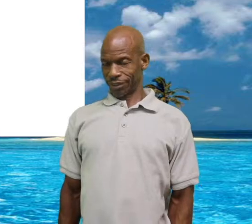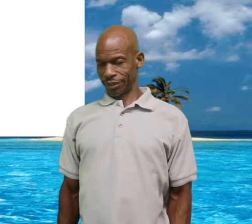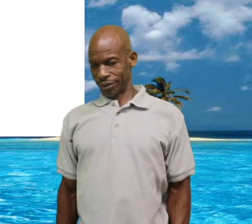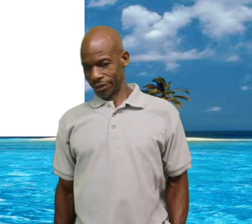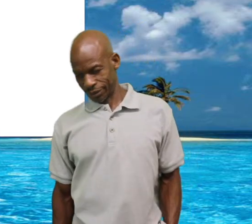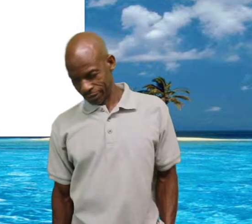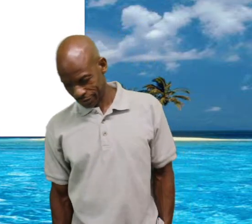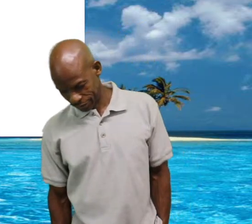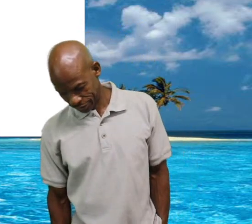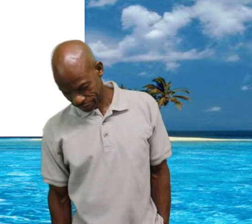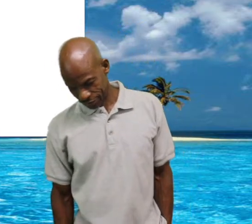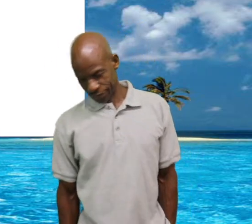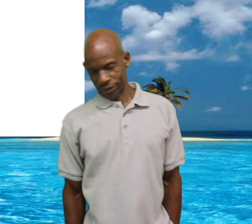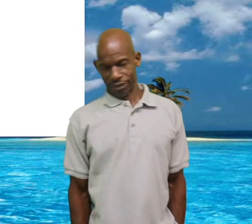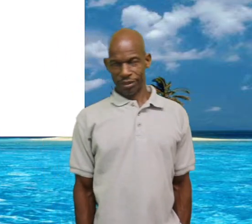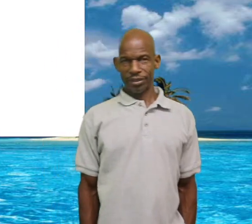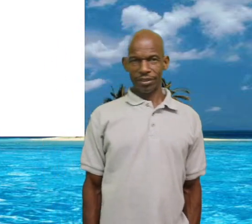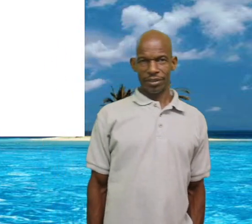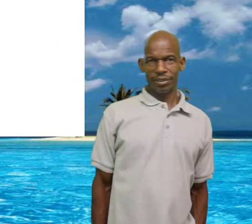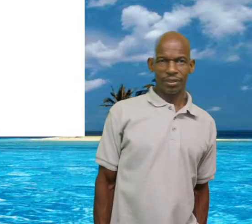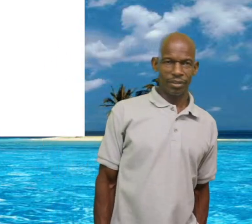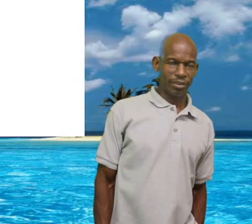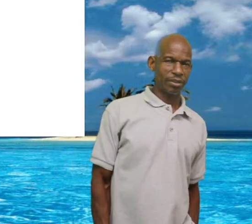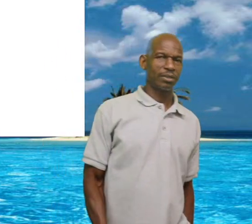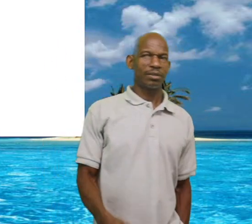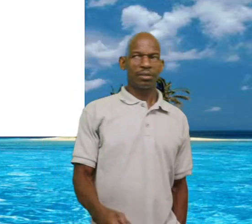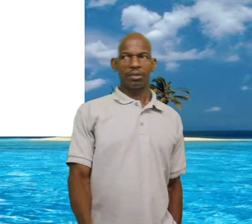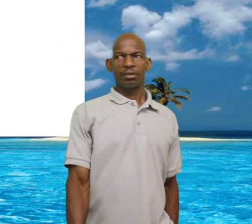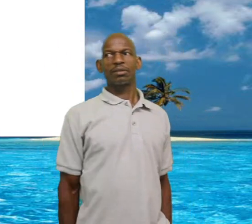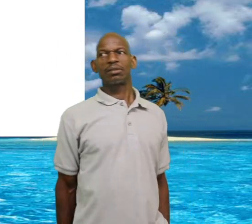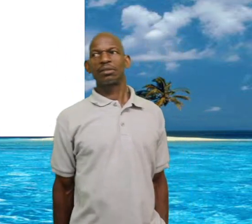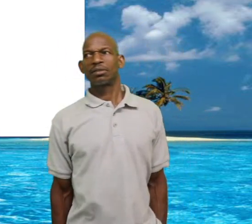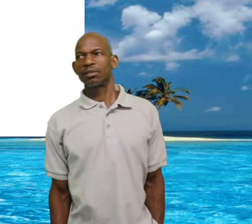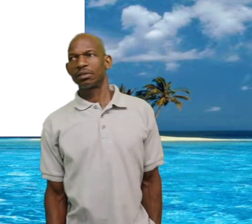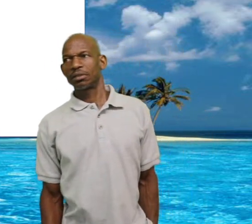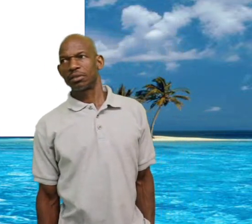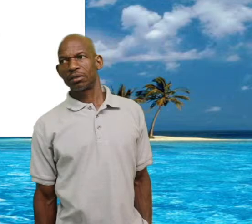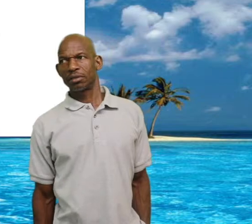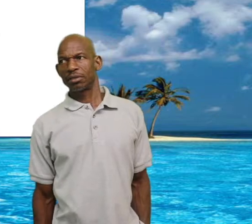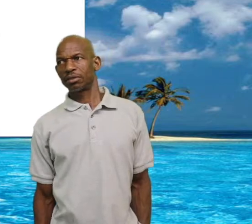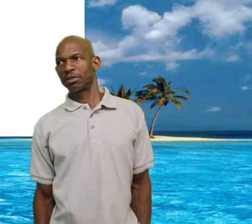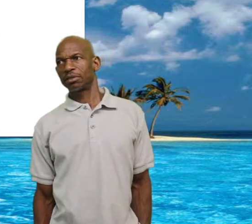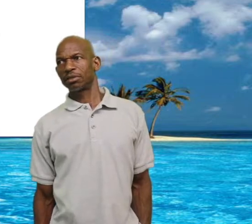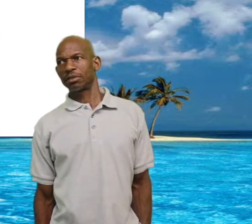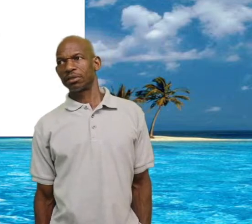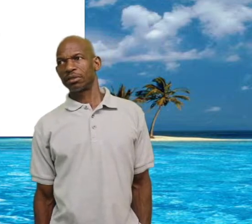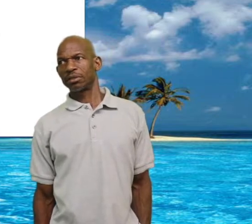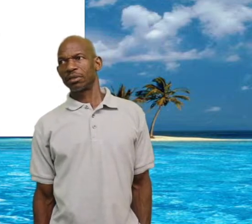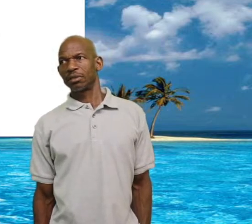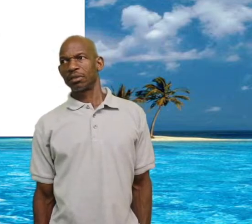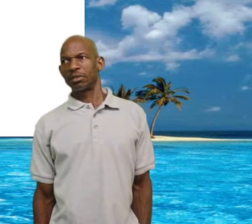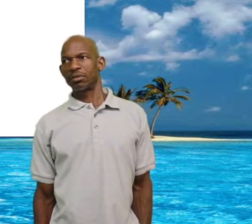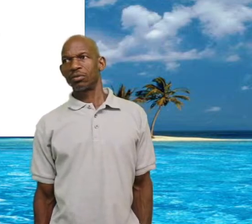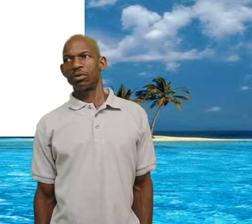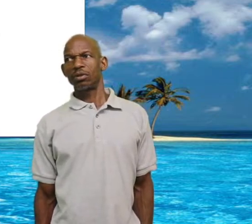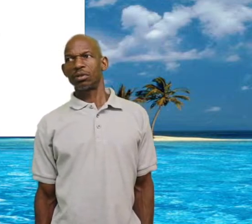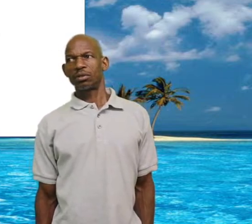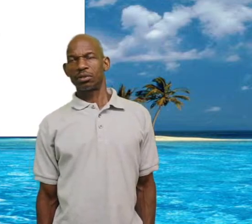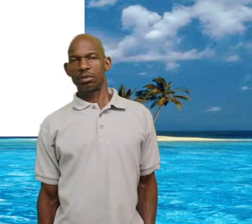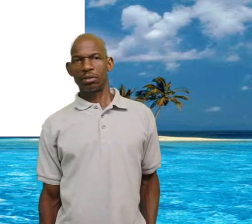little while ago. All right. make a big face so I can put our emotion.